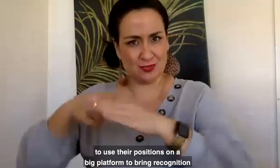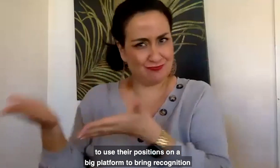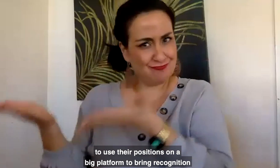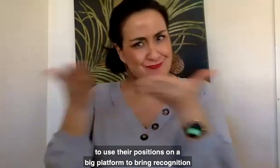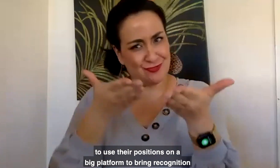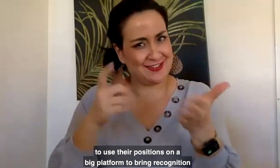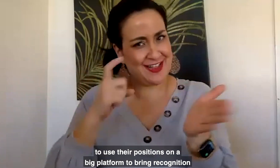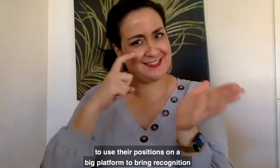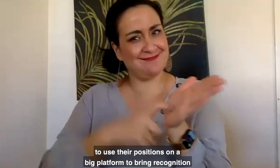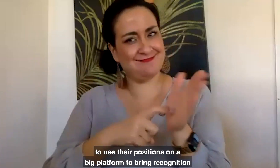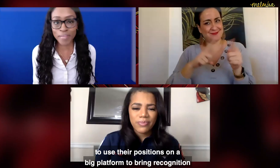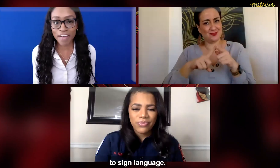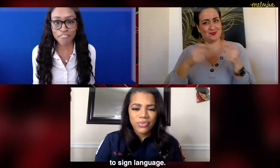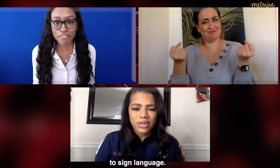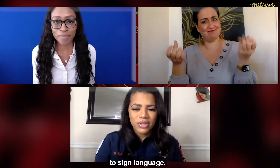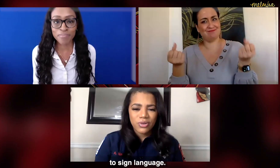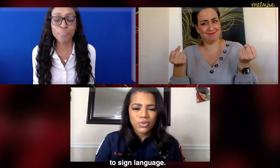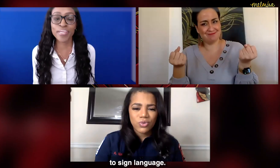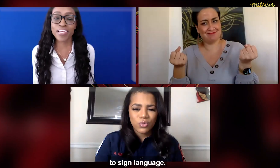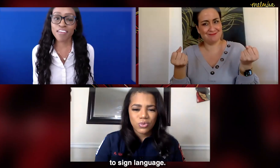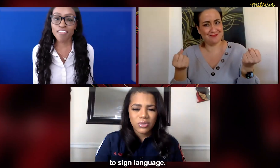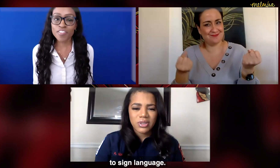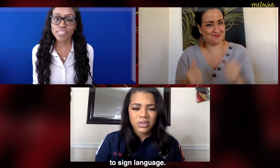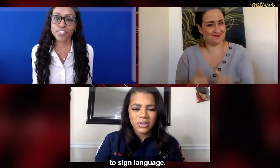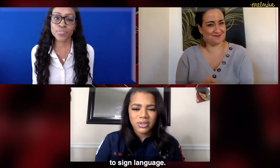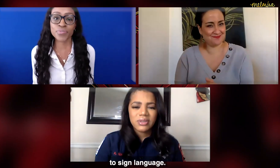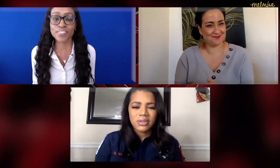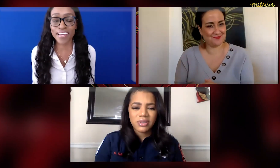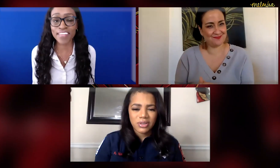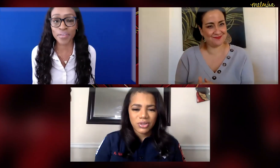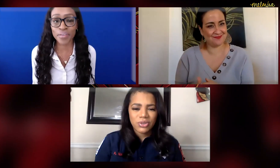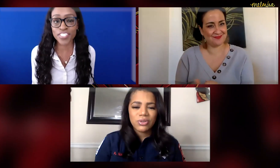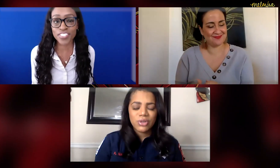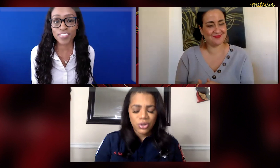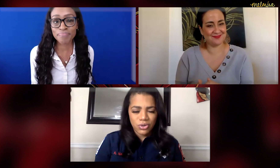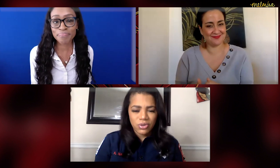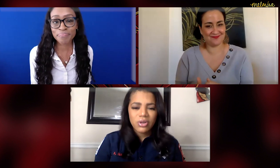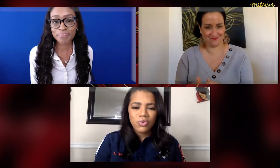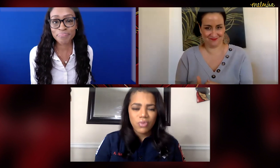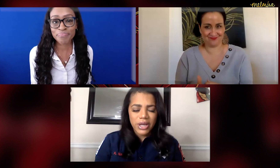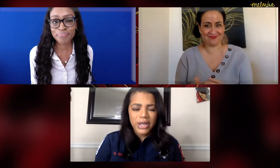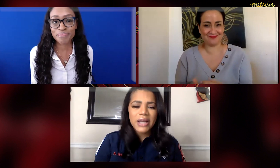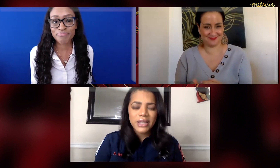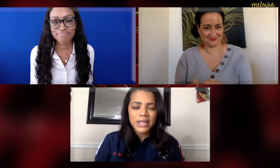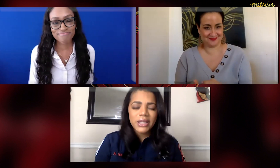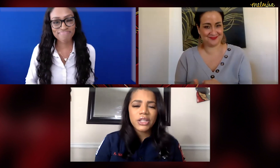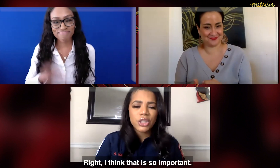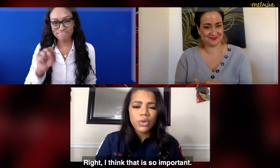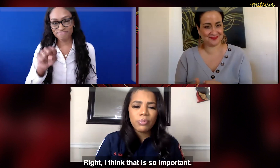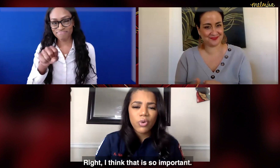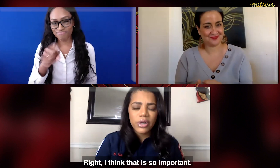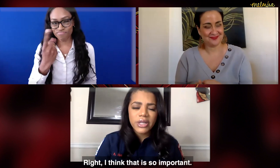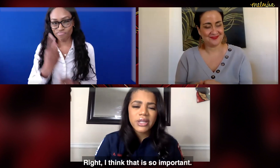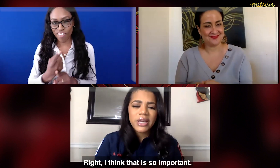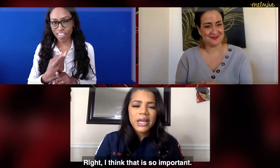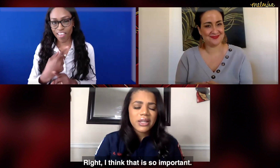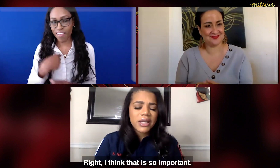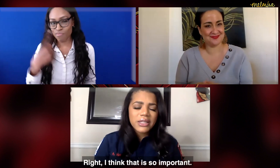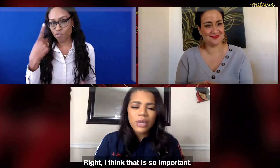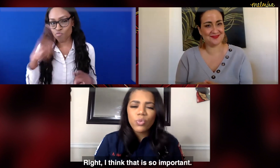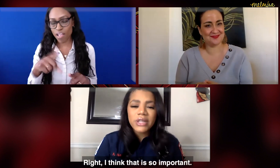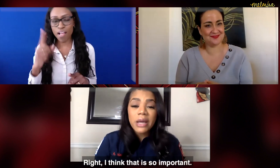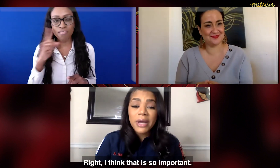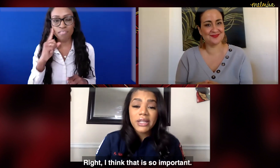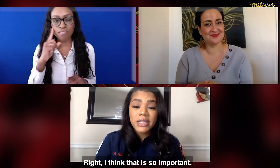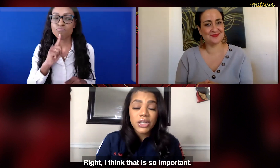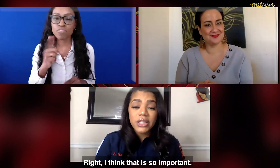role on the big, huge platform to bring acknowledgement to sign language. Right. I think that is so important. And like I said,